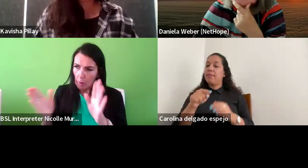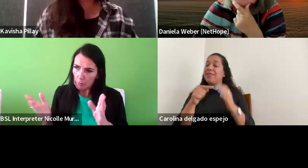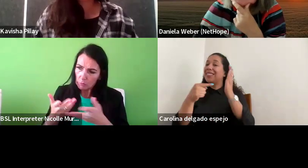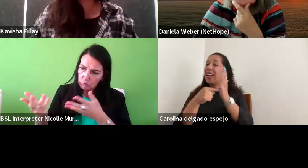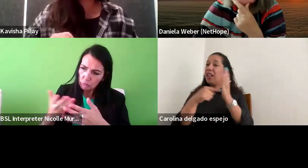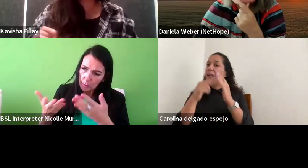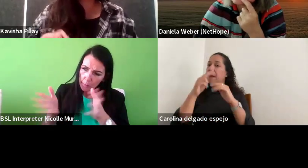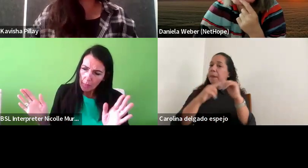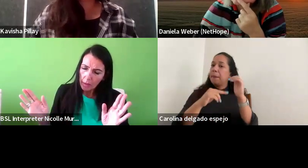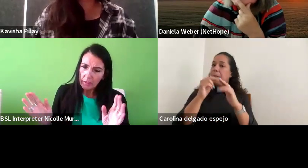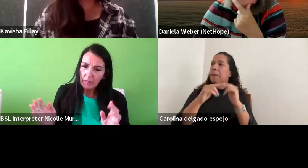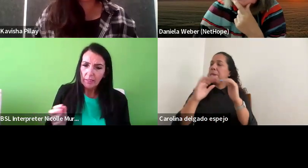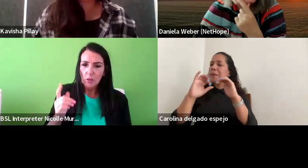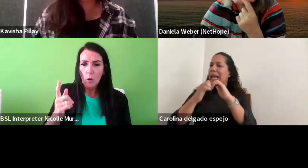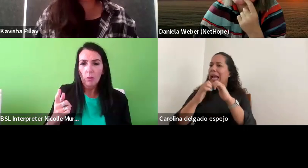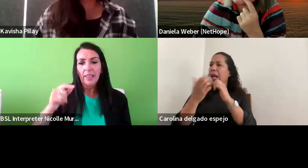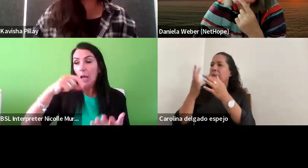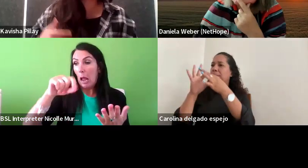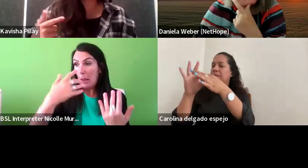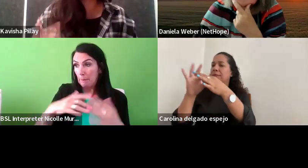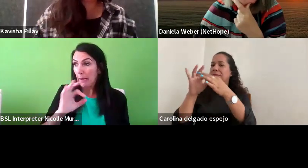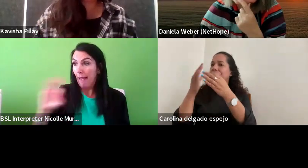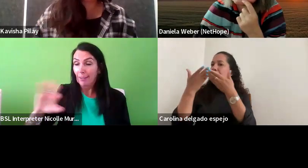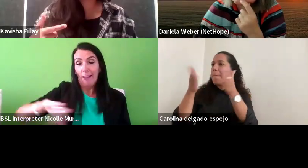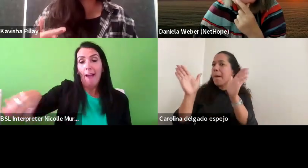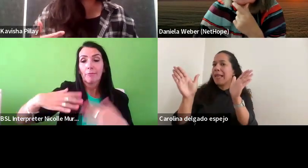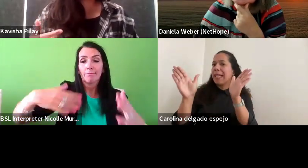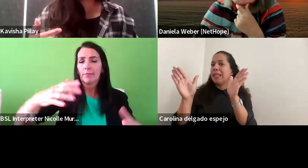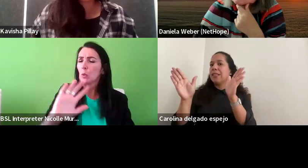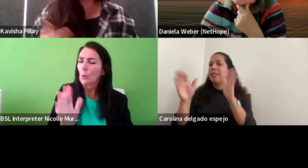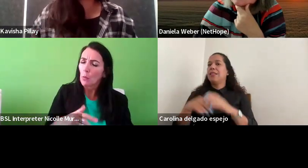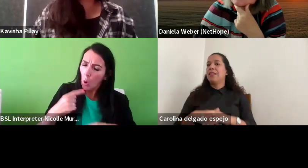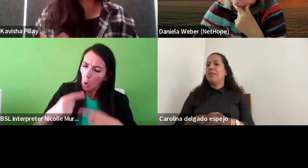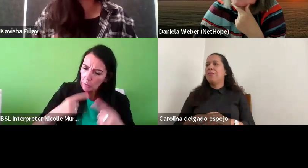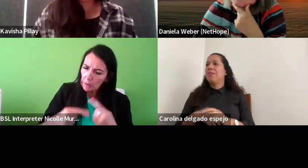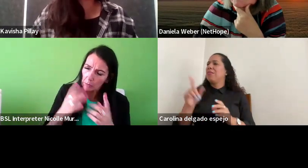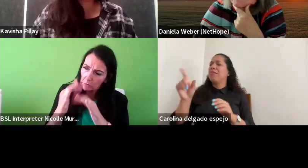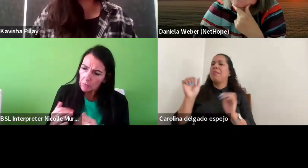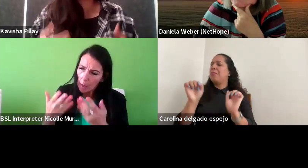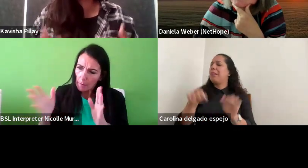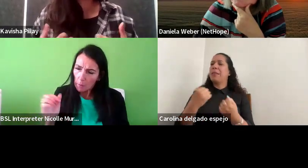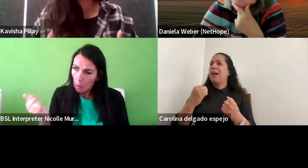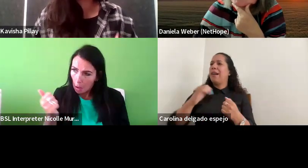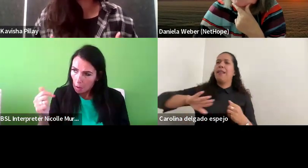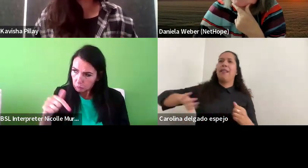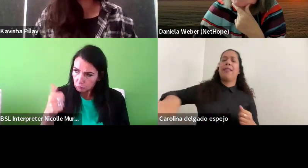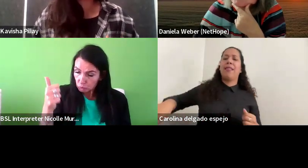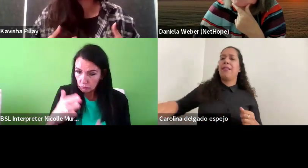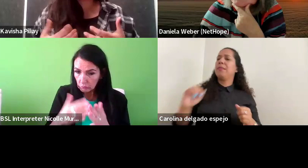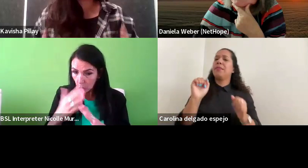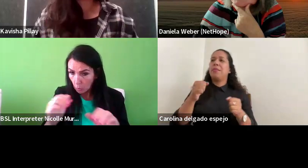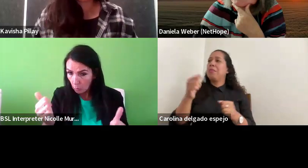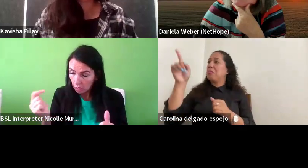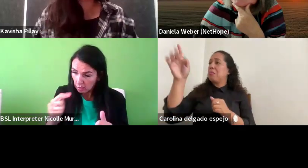participation can't just be a sort of mere tick box exercise, that there has to be constant, monitoring and evaluation of, is this something